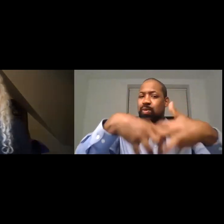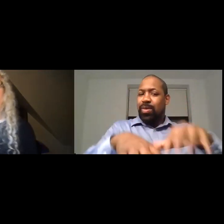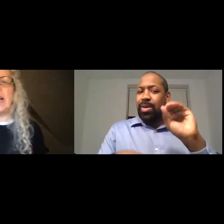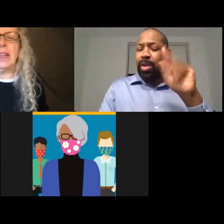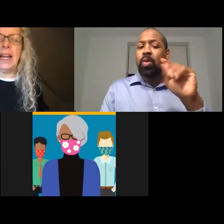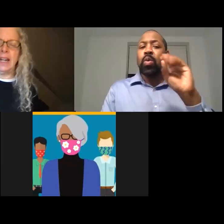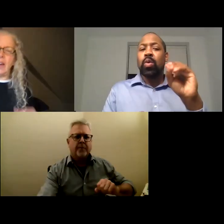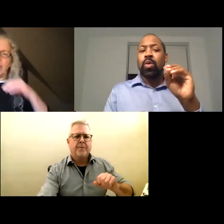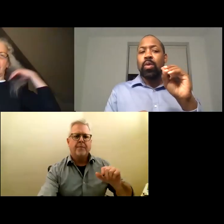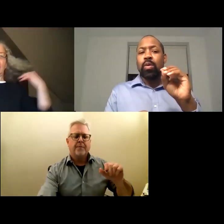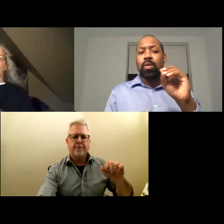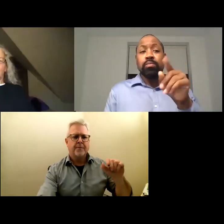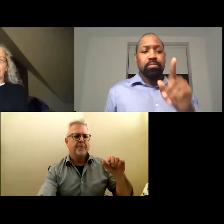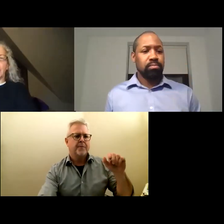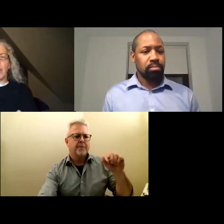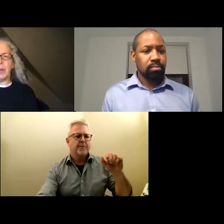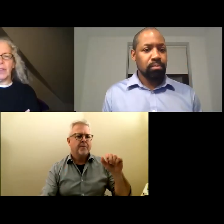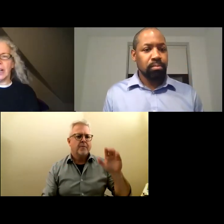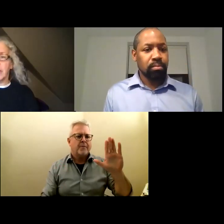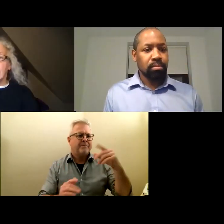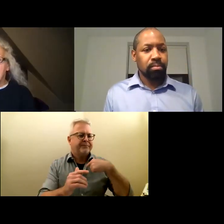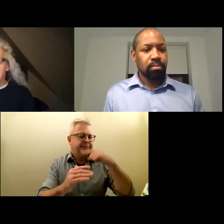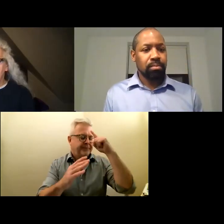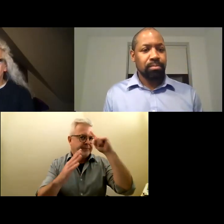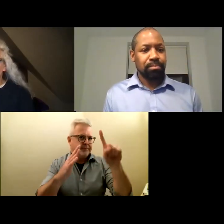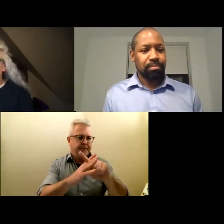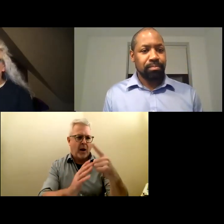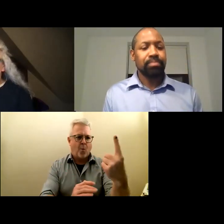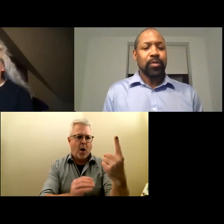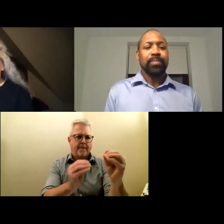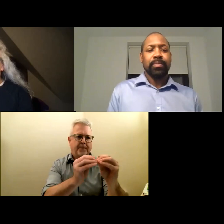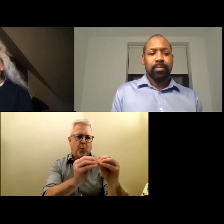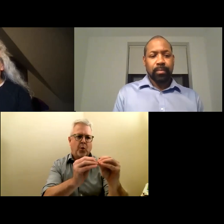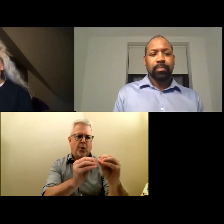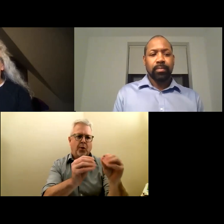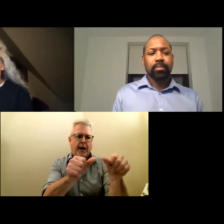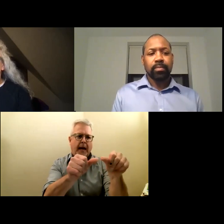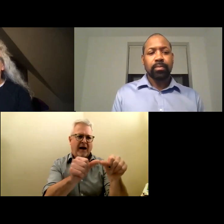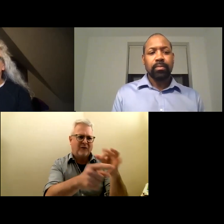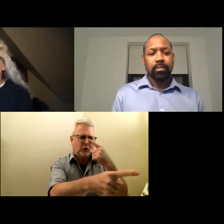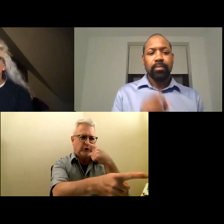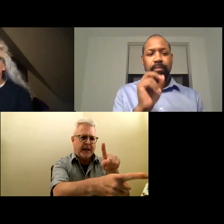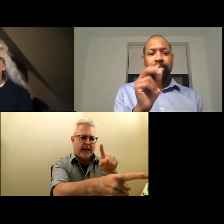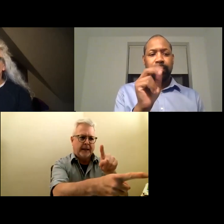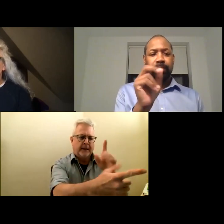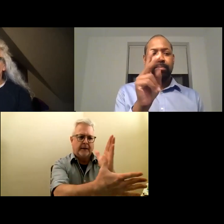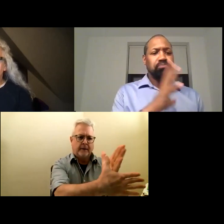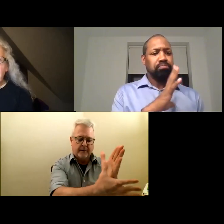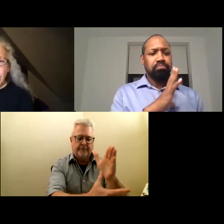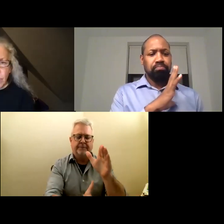to providing that and having everything work with the Department of Health. Yes. Oh, I just thought of one other thing.